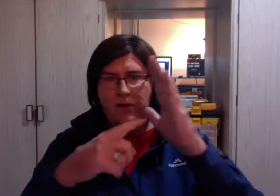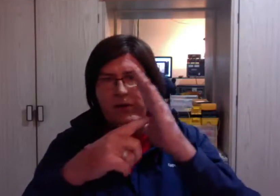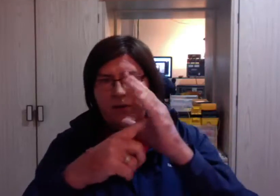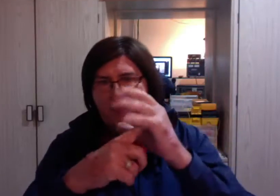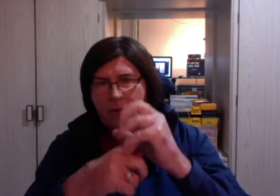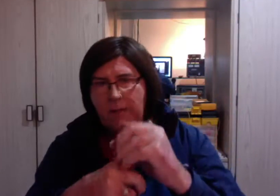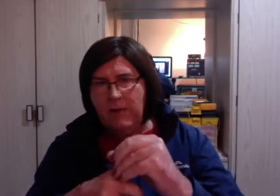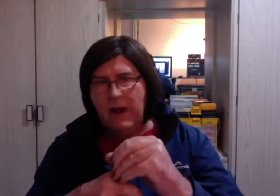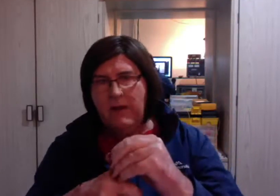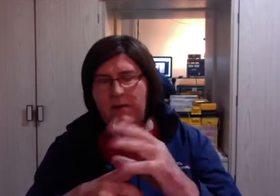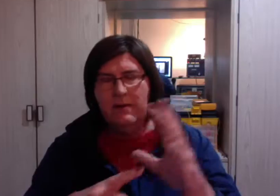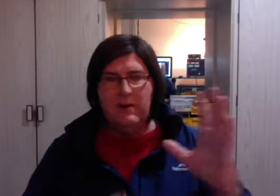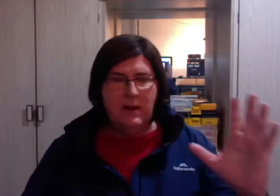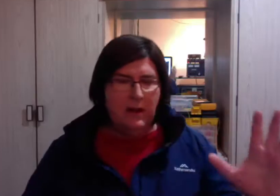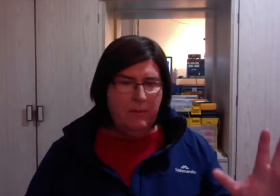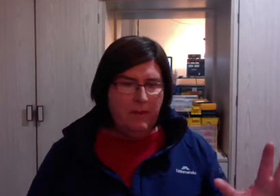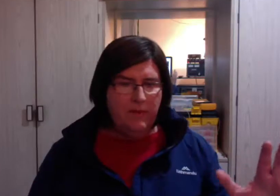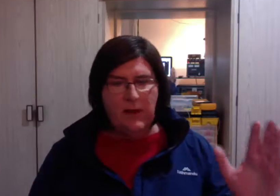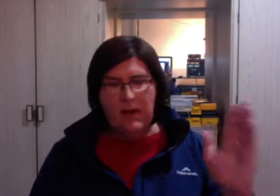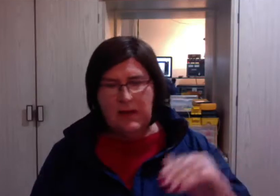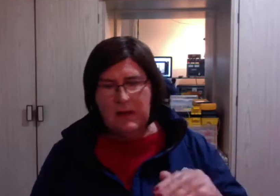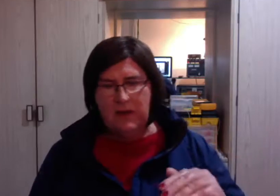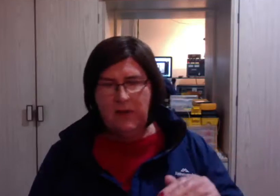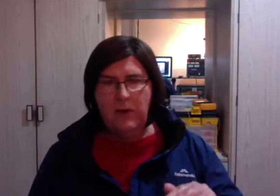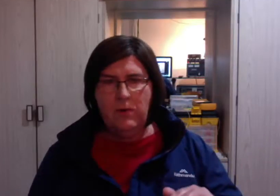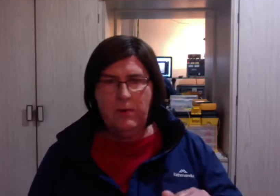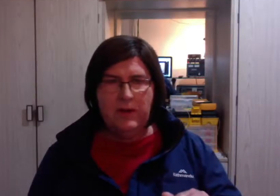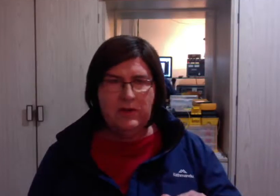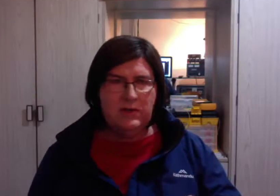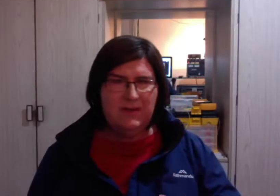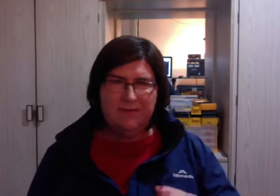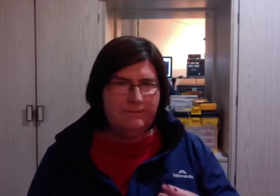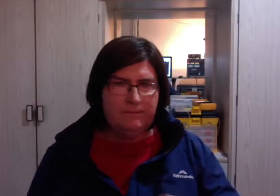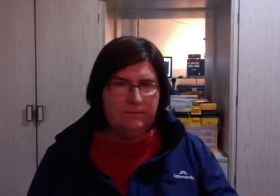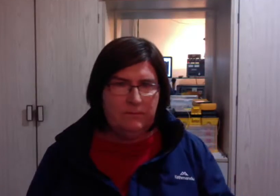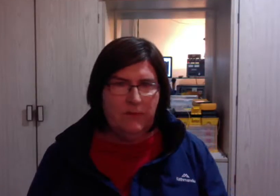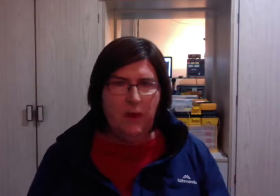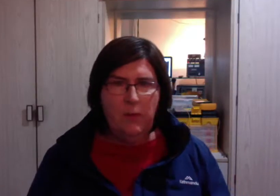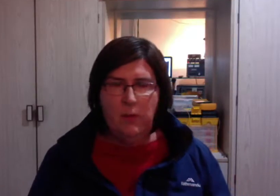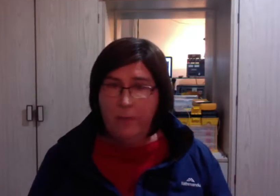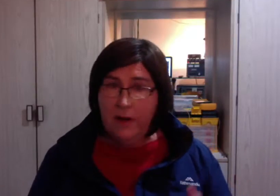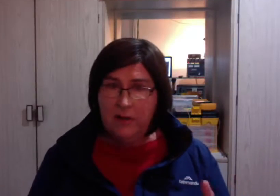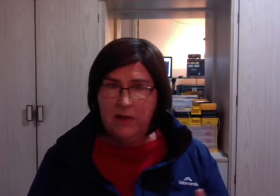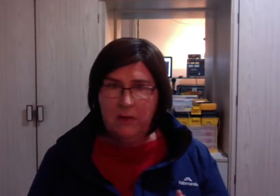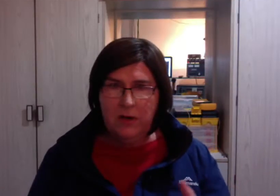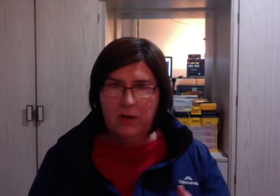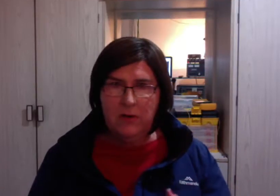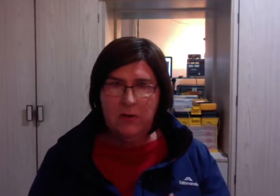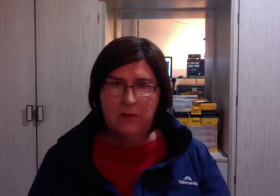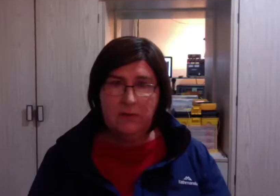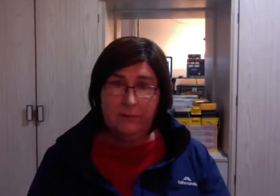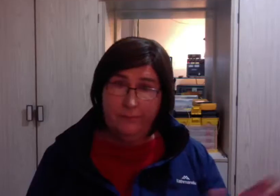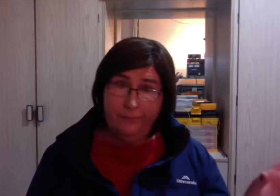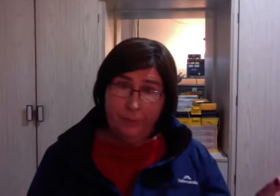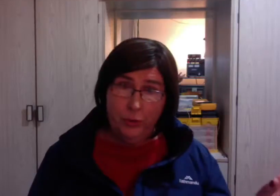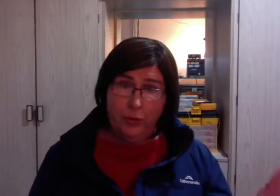soft, it will wrap around. And people say, oh, you get sidewall punctures. Sidewall punctures are rocking horse poo